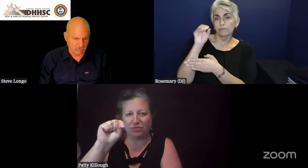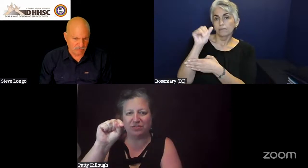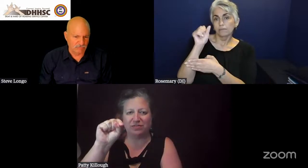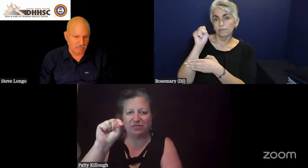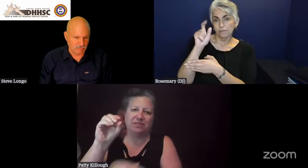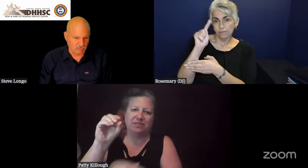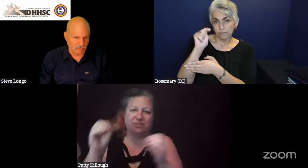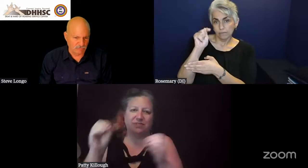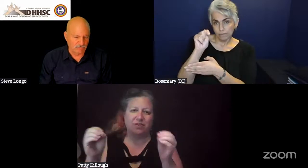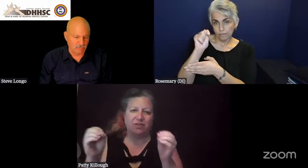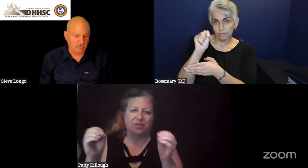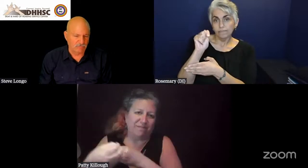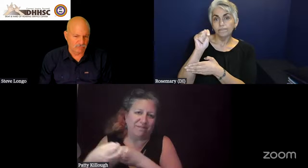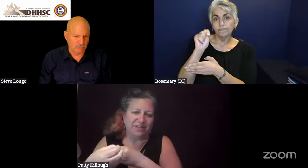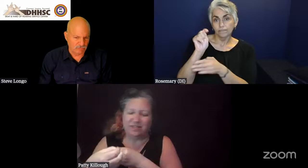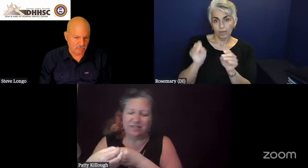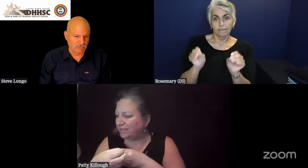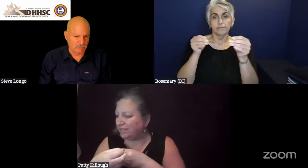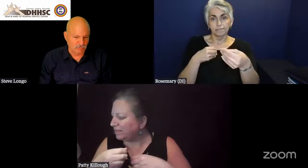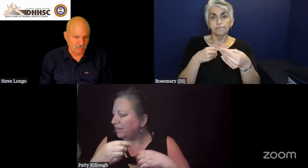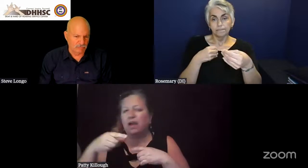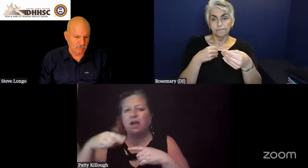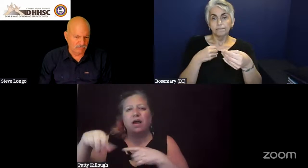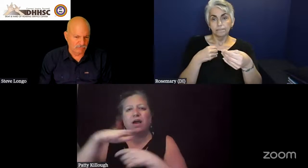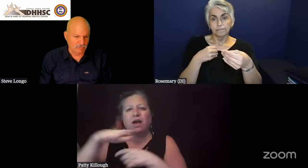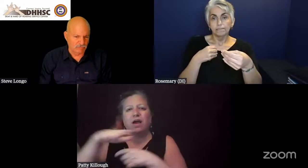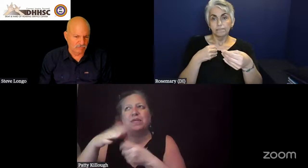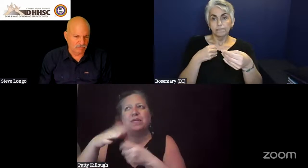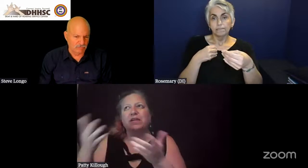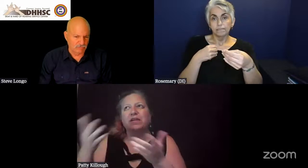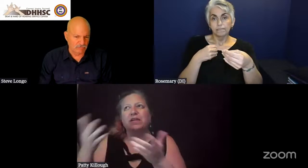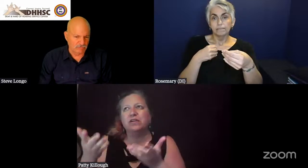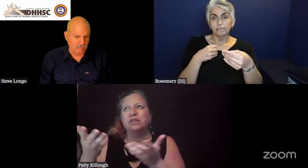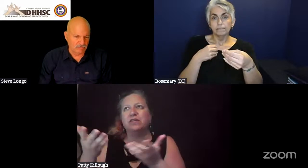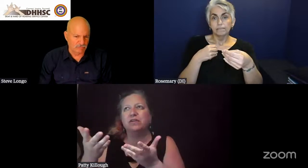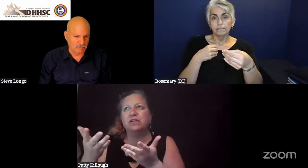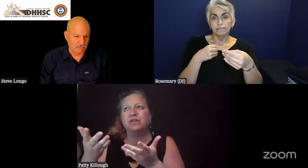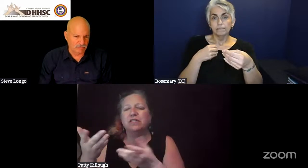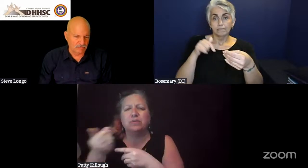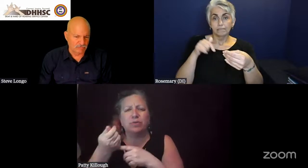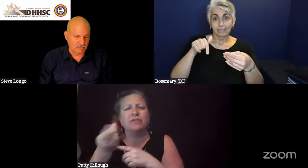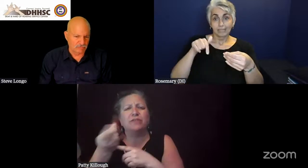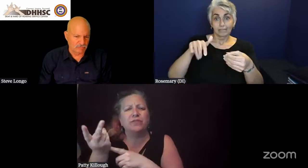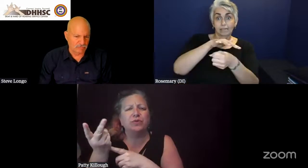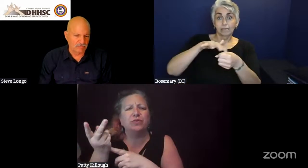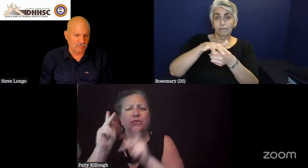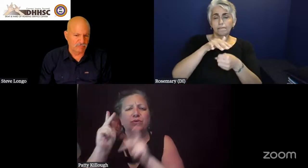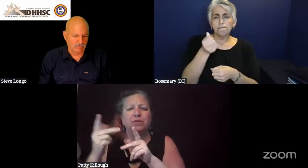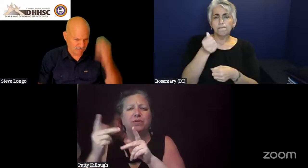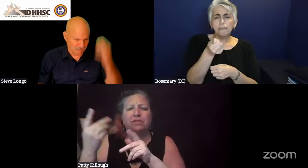on the Central Coast, at our Central Coast office,